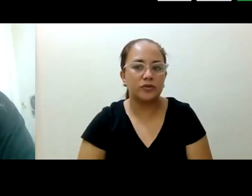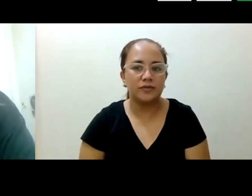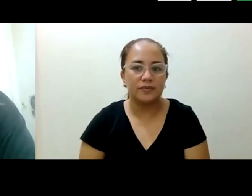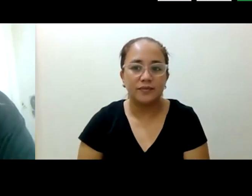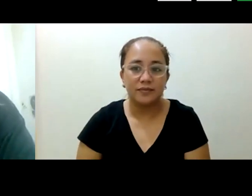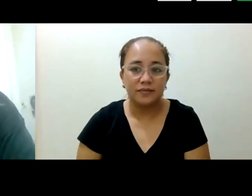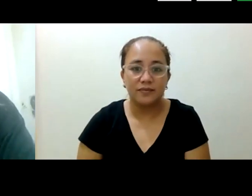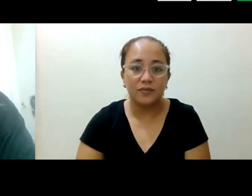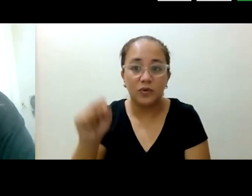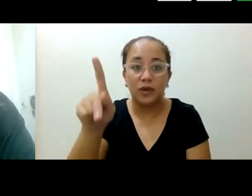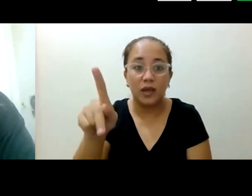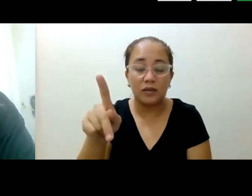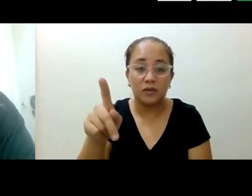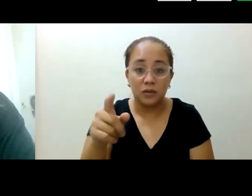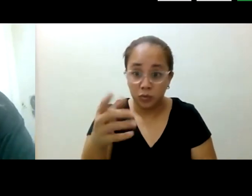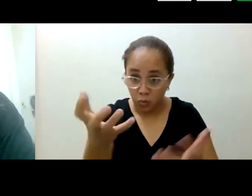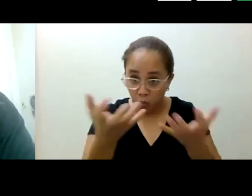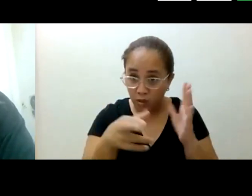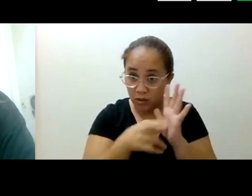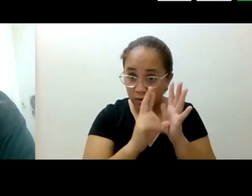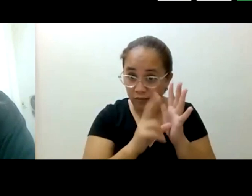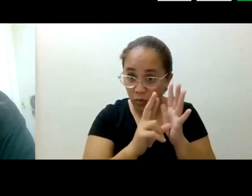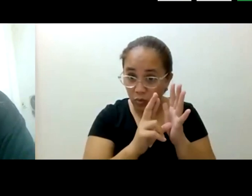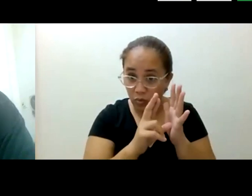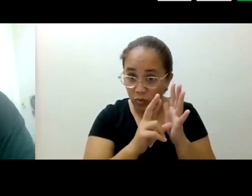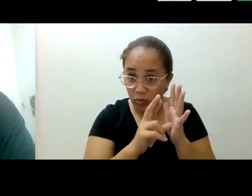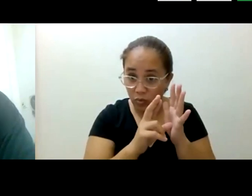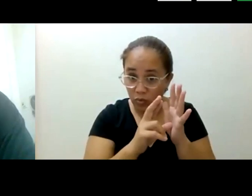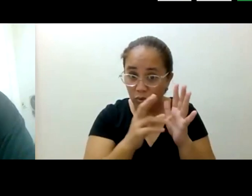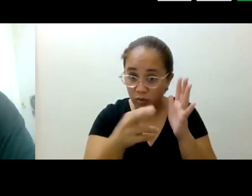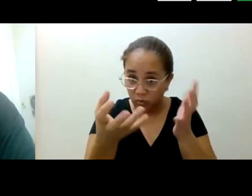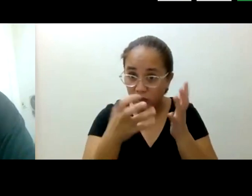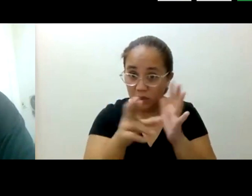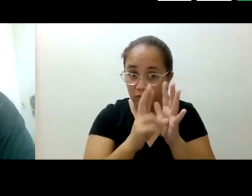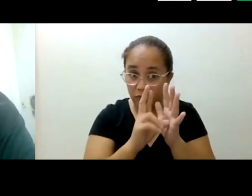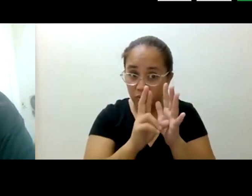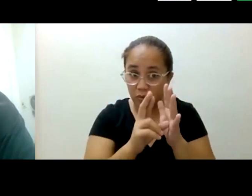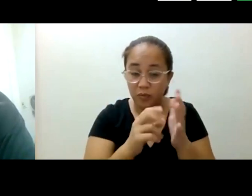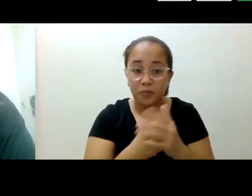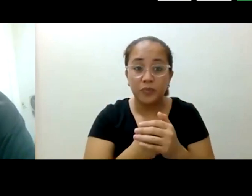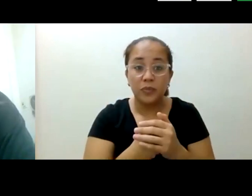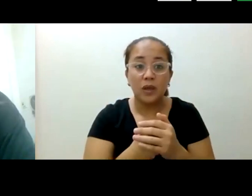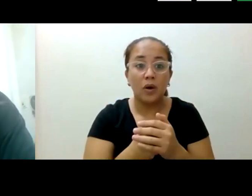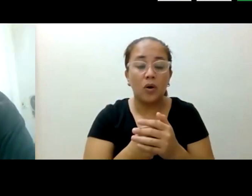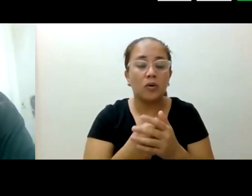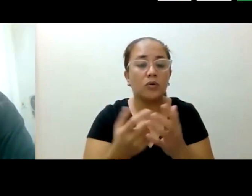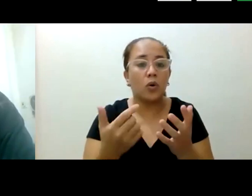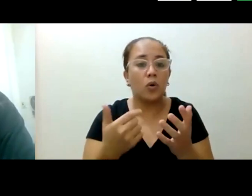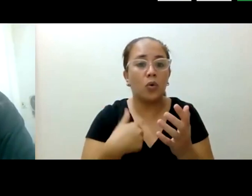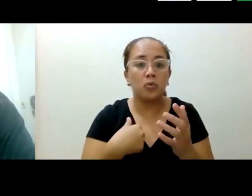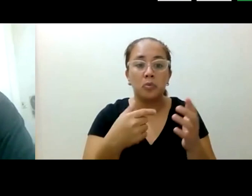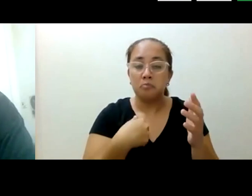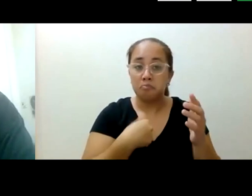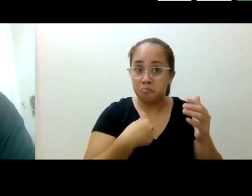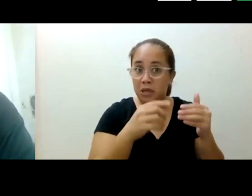Okay, you want to have a review session on this? And if so, do you want me to lead the review, or do you want to lead the